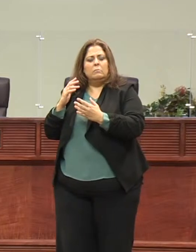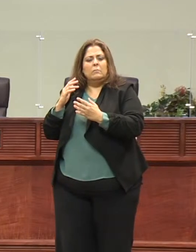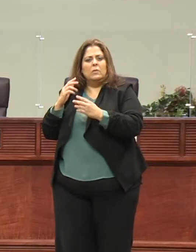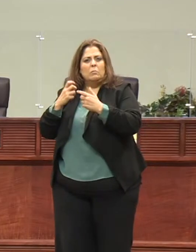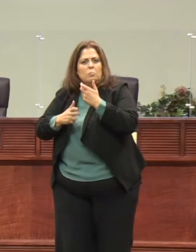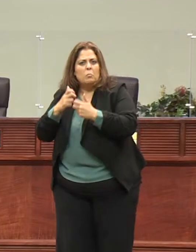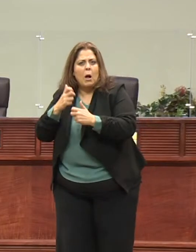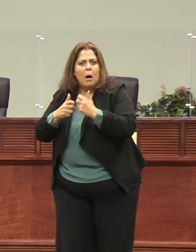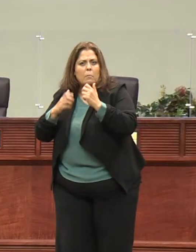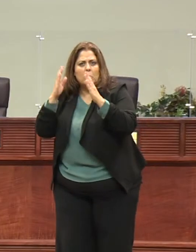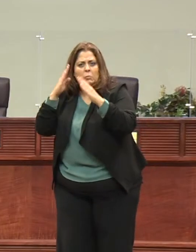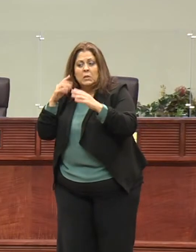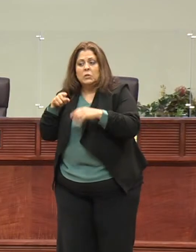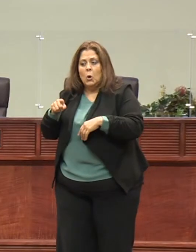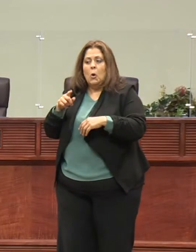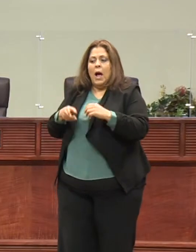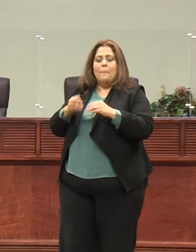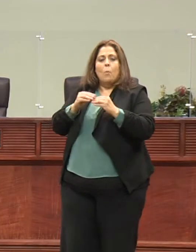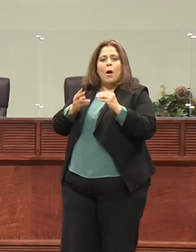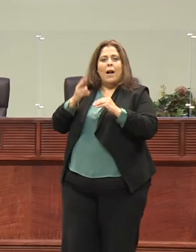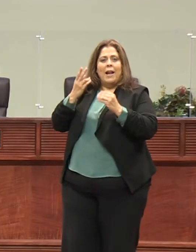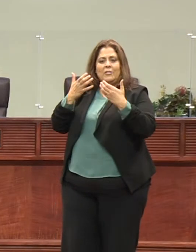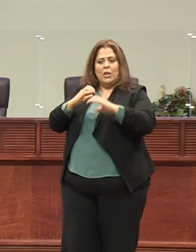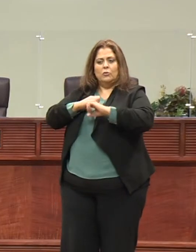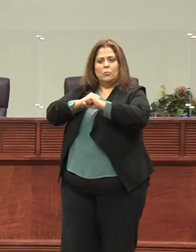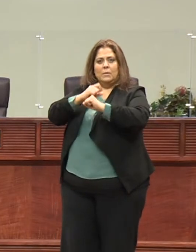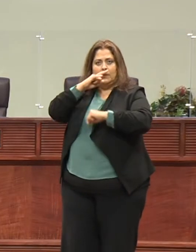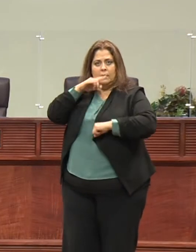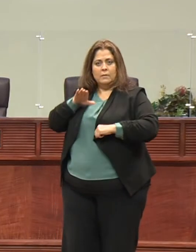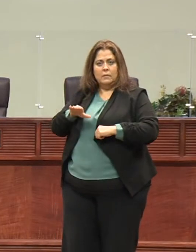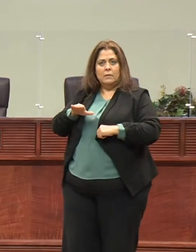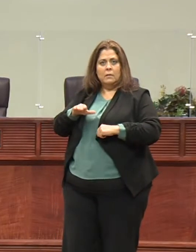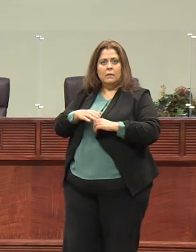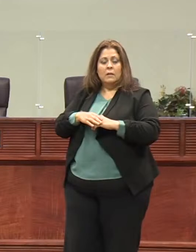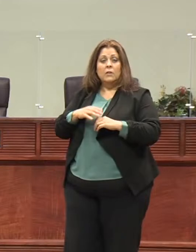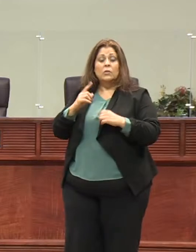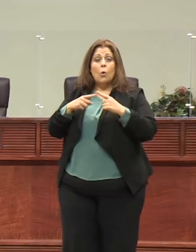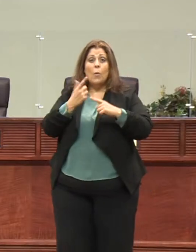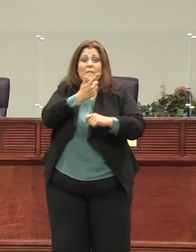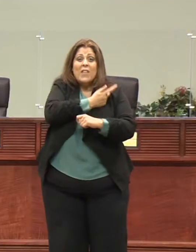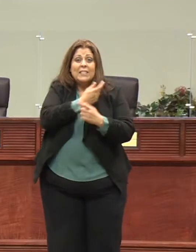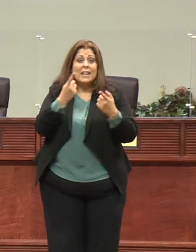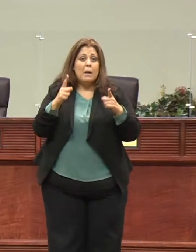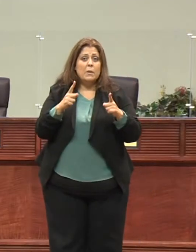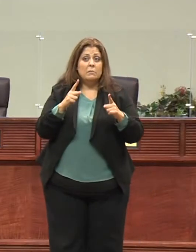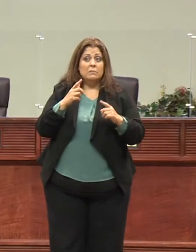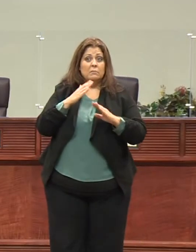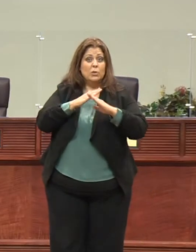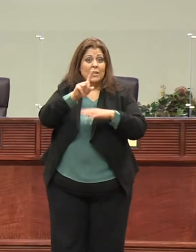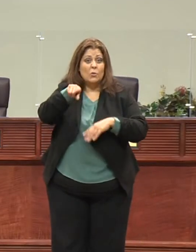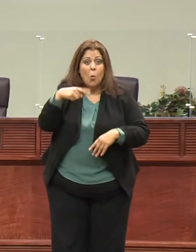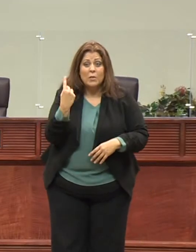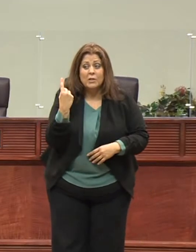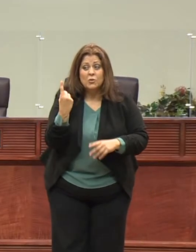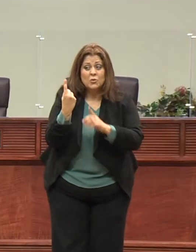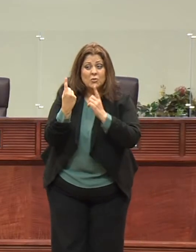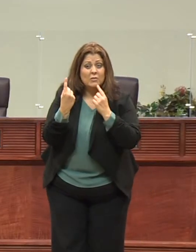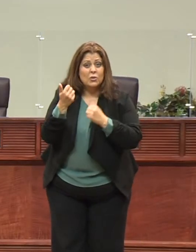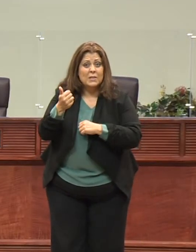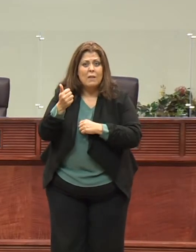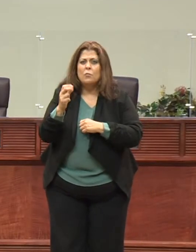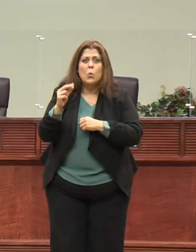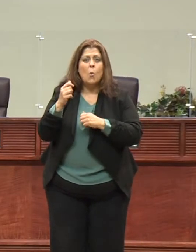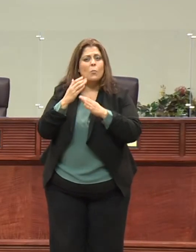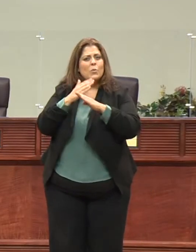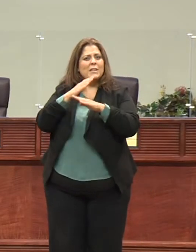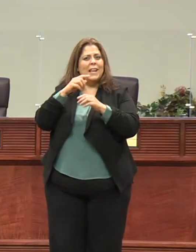vaccinated, we have said many times, you're not only protecting yourself, you're also protecting those who surround you, because